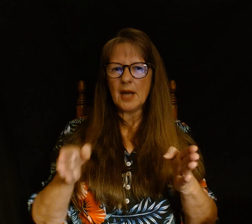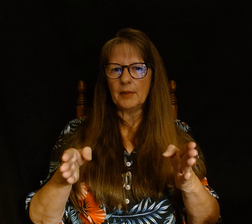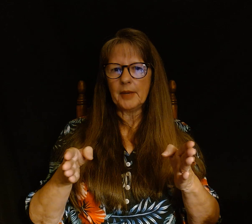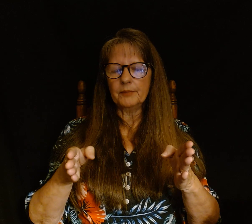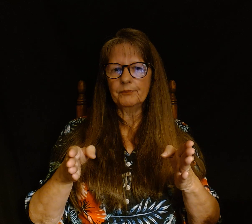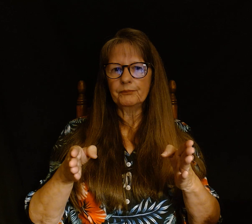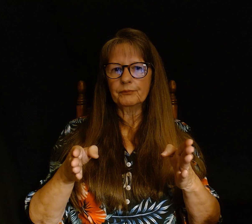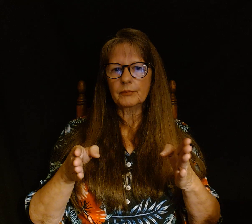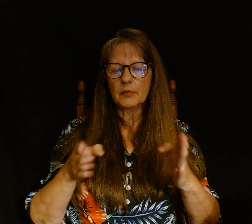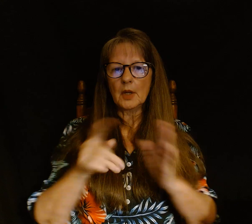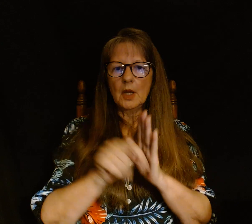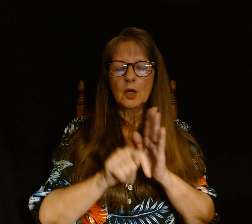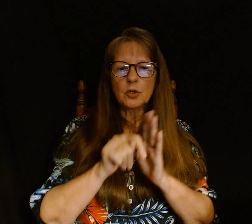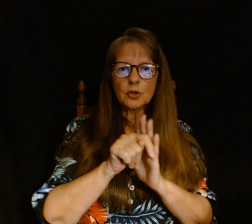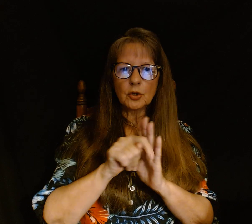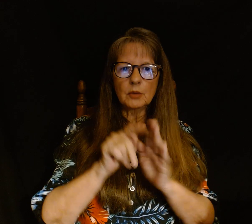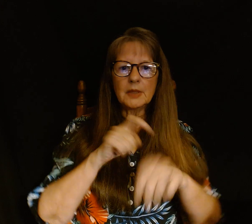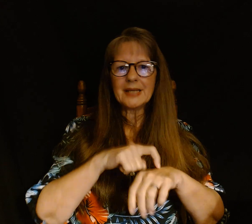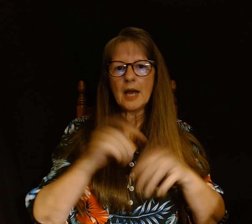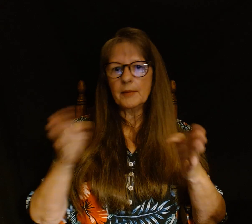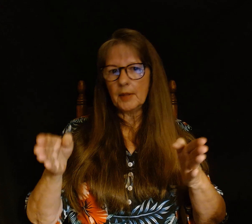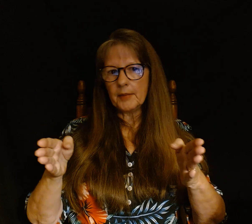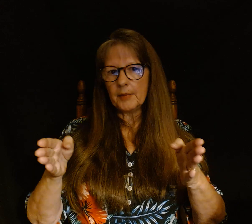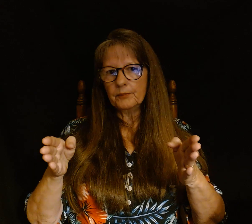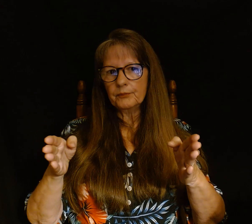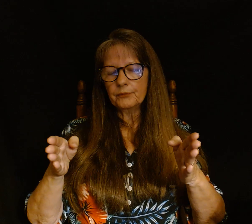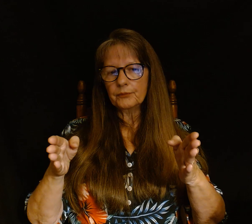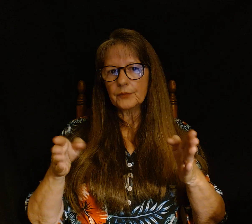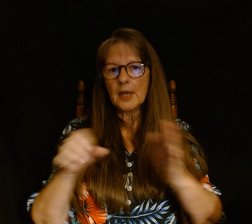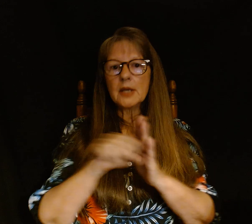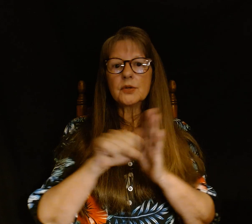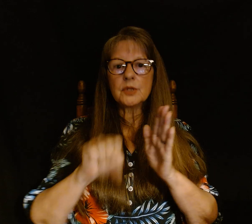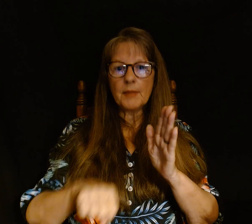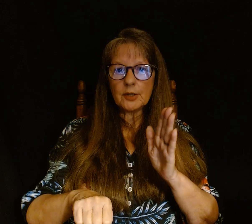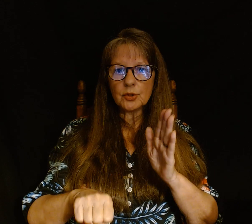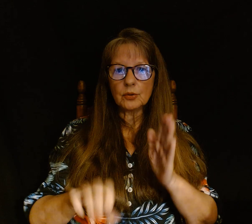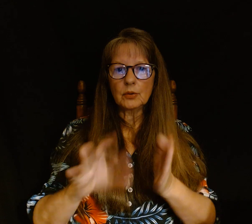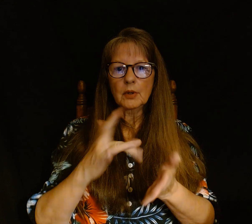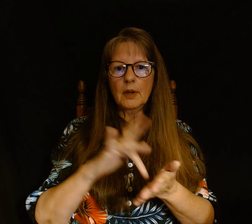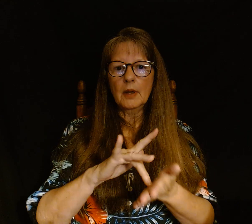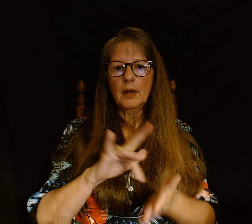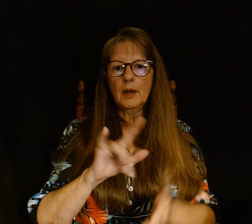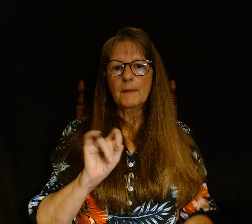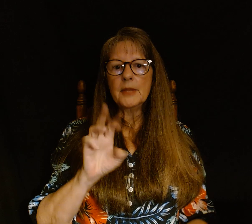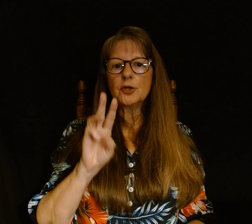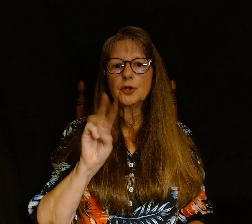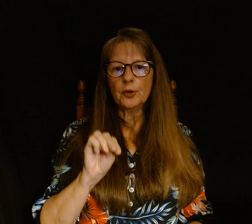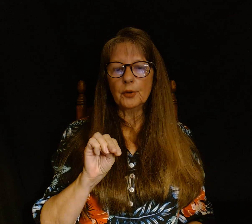limit. Term, time limit. Semester, midterm,